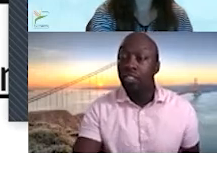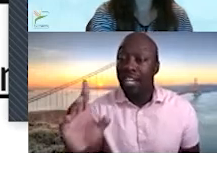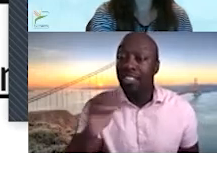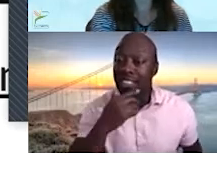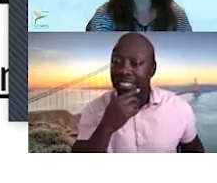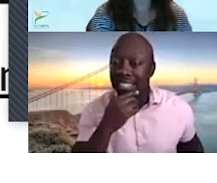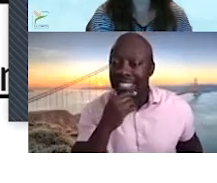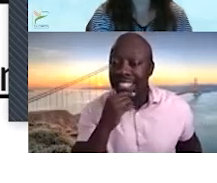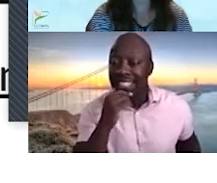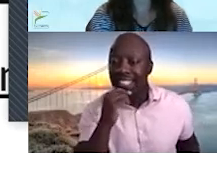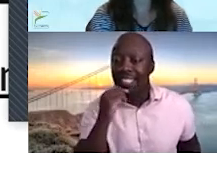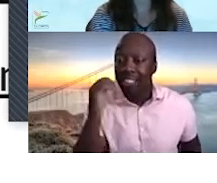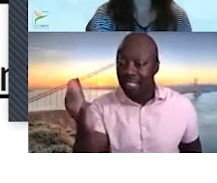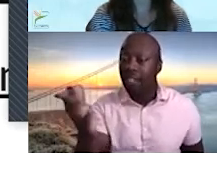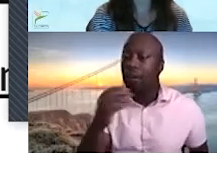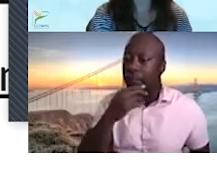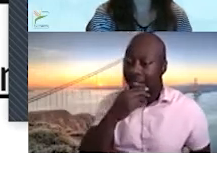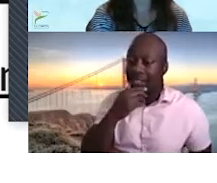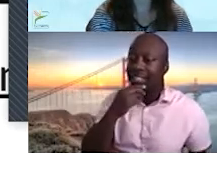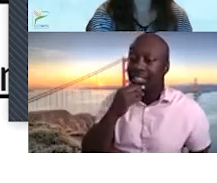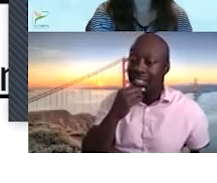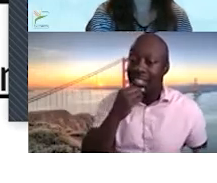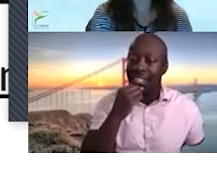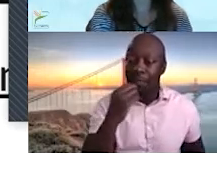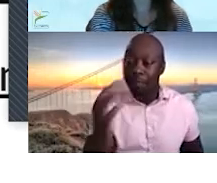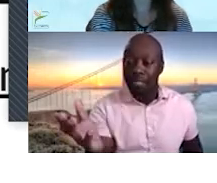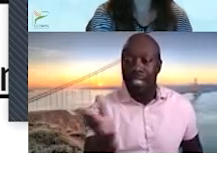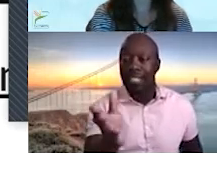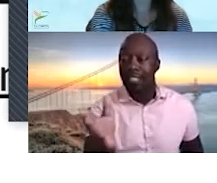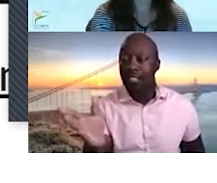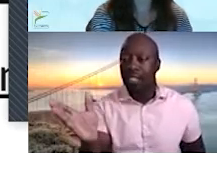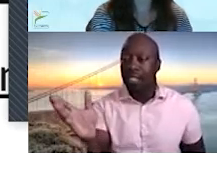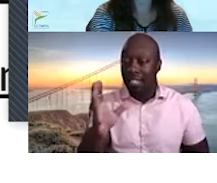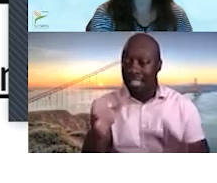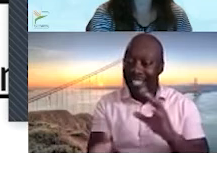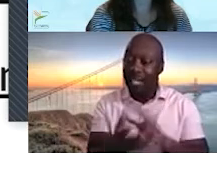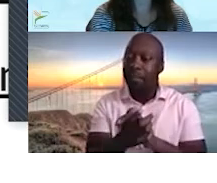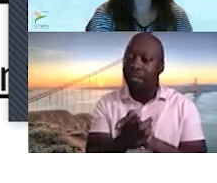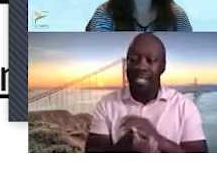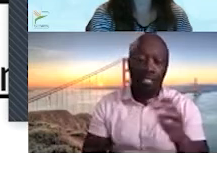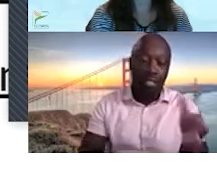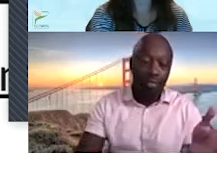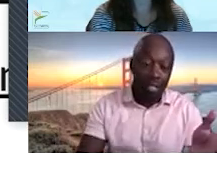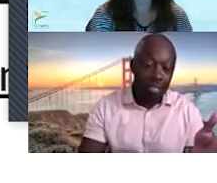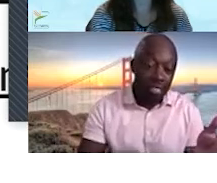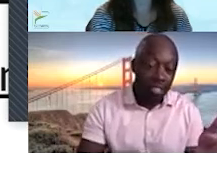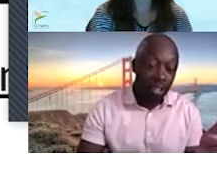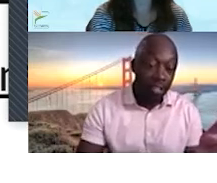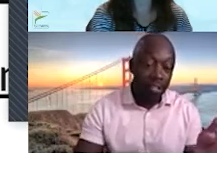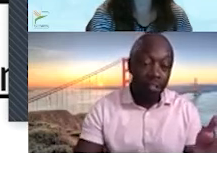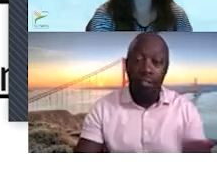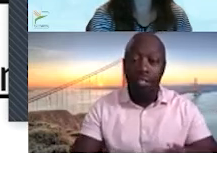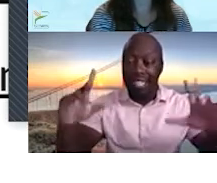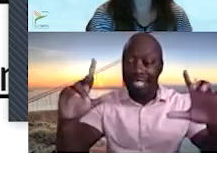So the strategies and techniques, just like the home language, the baby sign, you add that baby sign, use the frequency